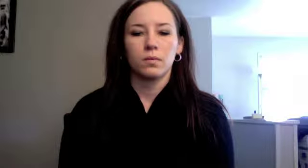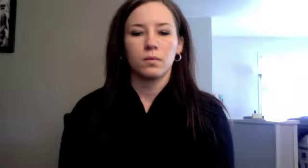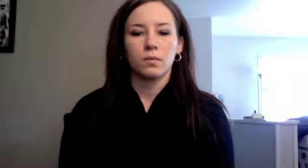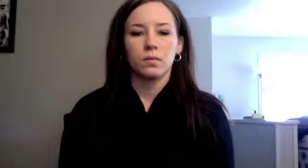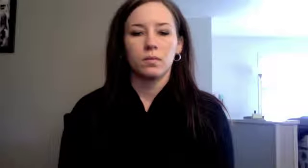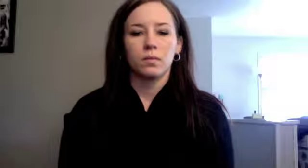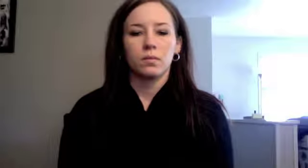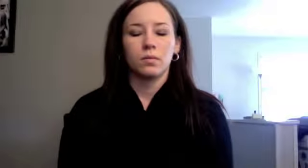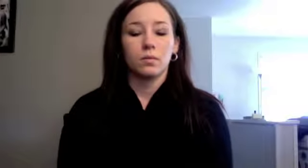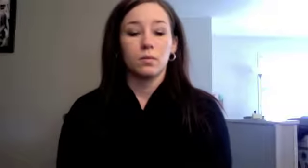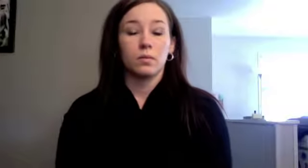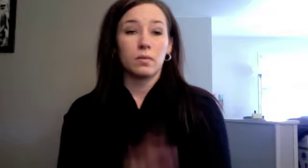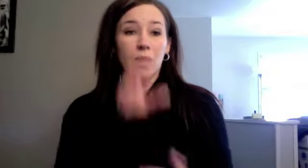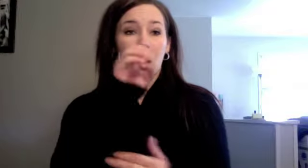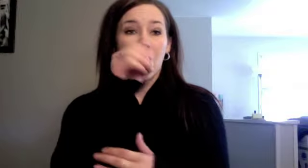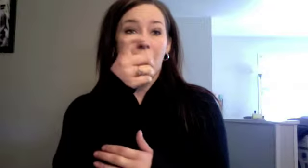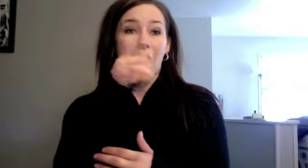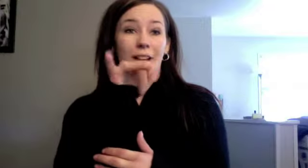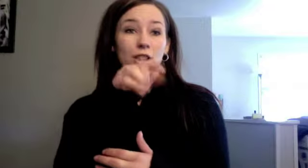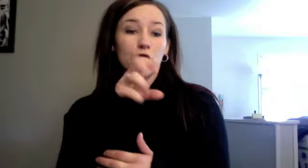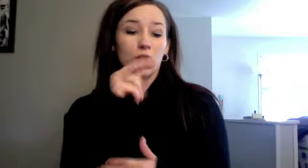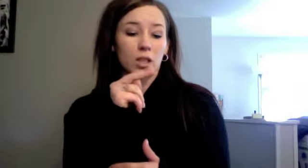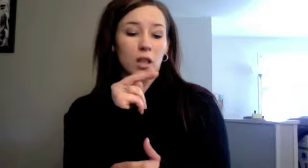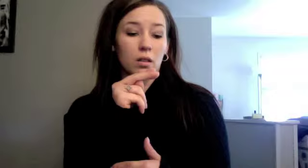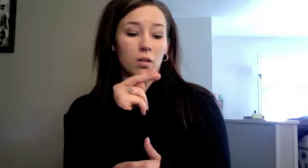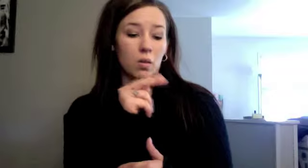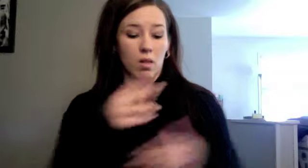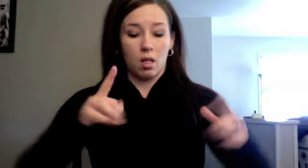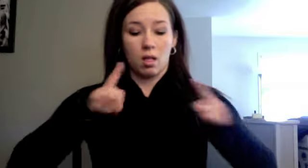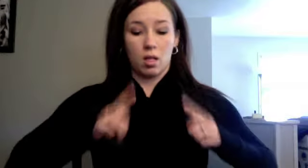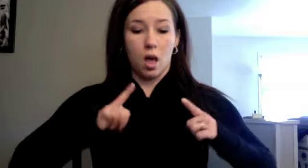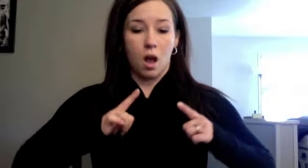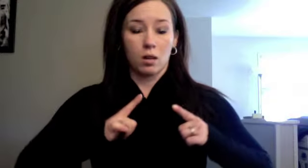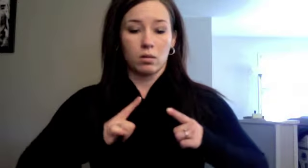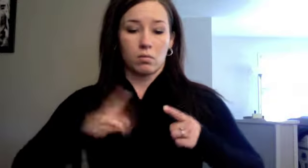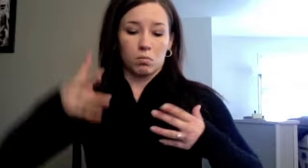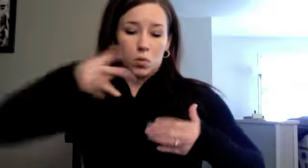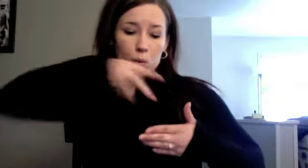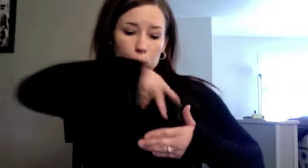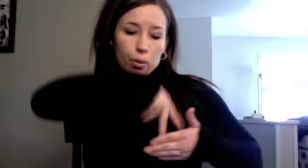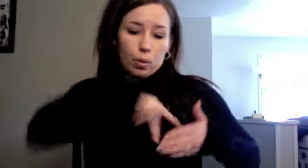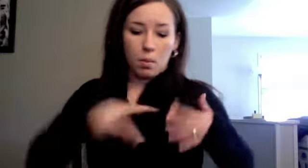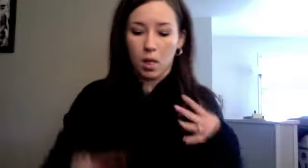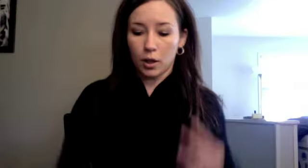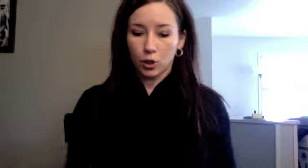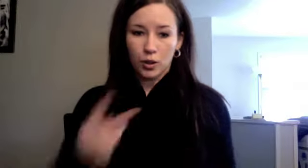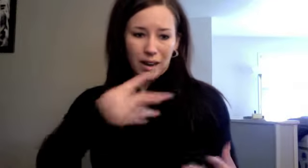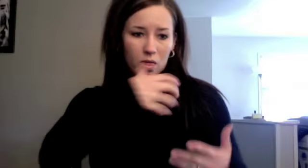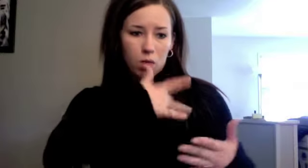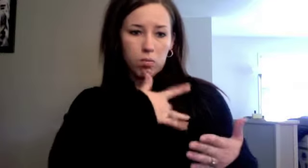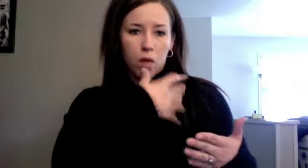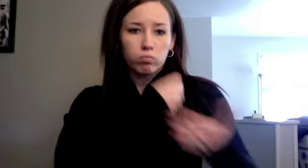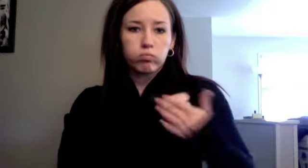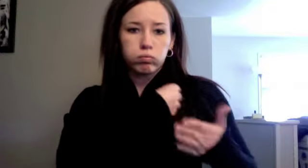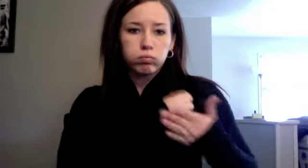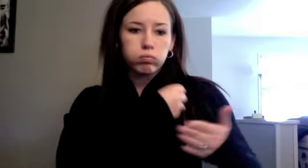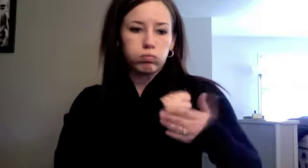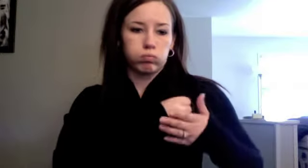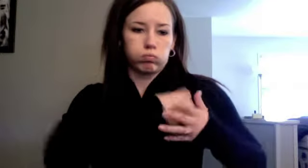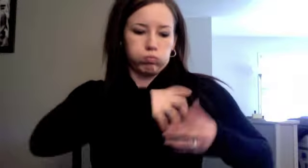Without oxygen being passed from the lungs to the bloodstream, then pumped around the body by the heart, you will die.